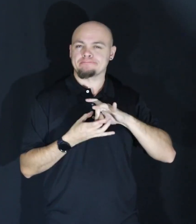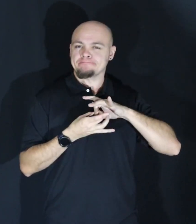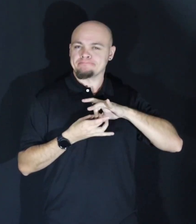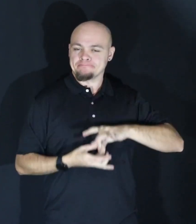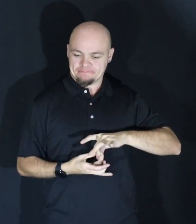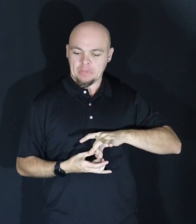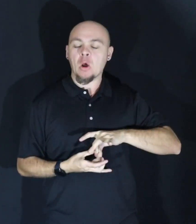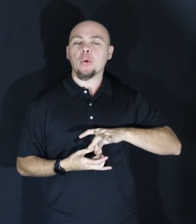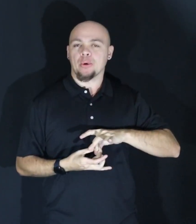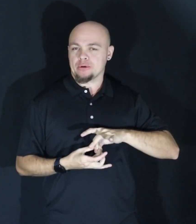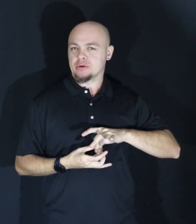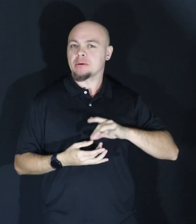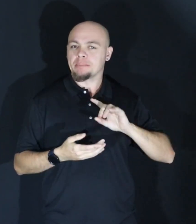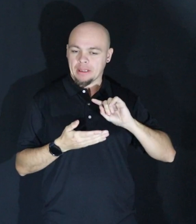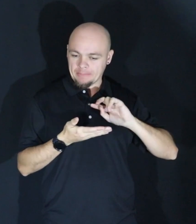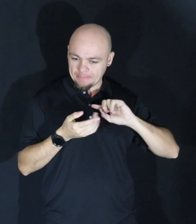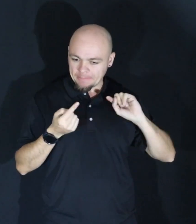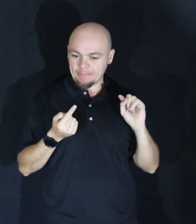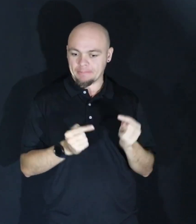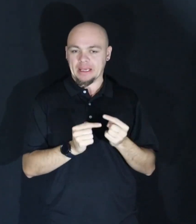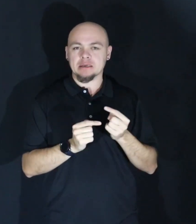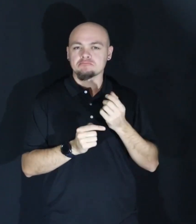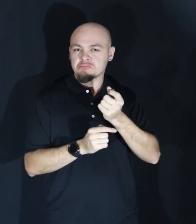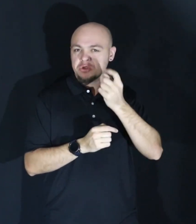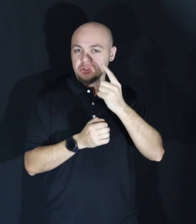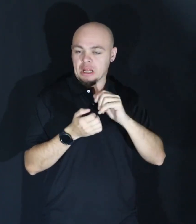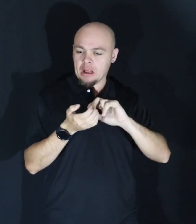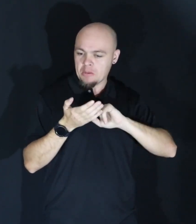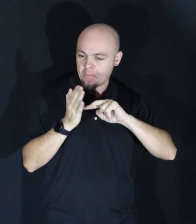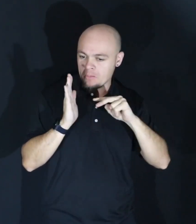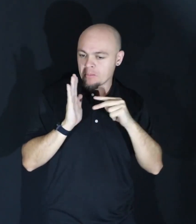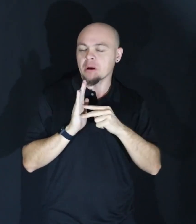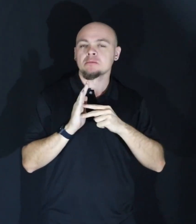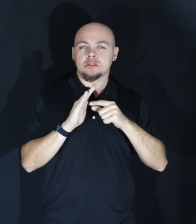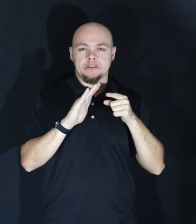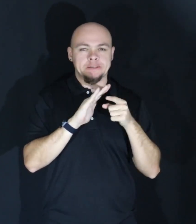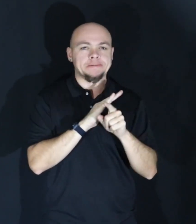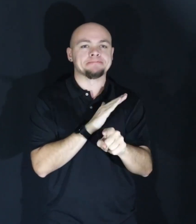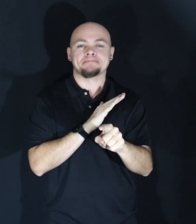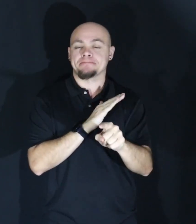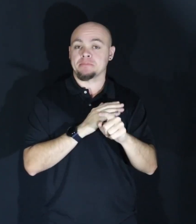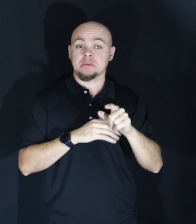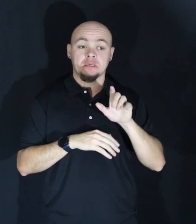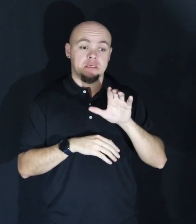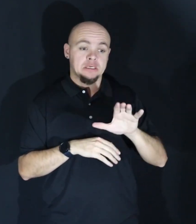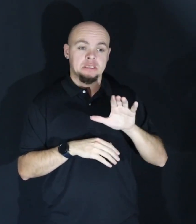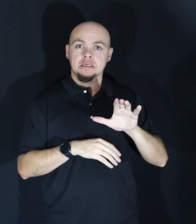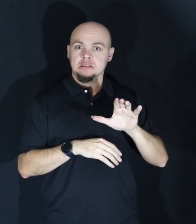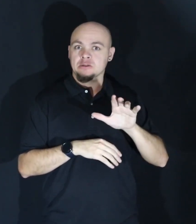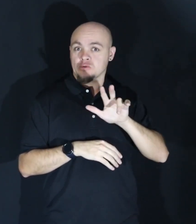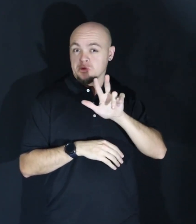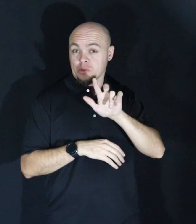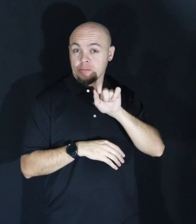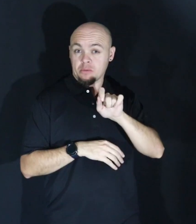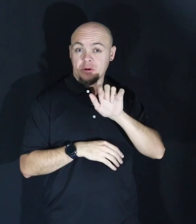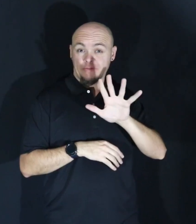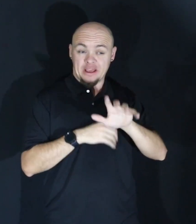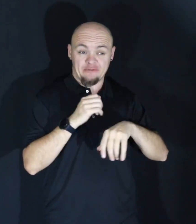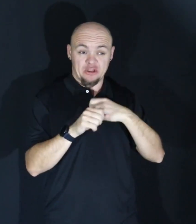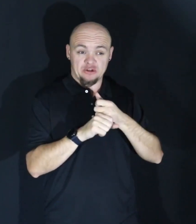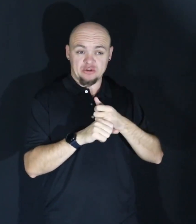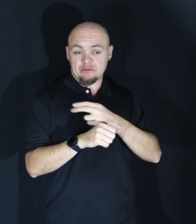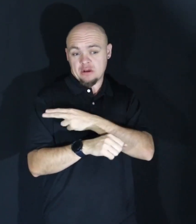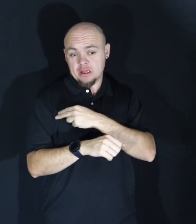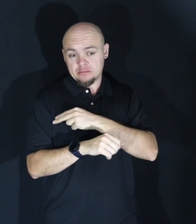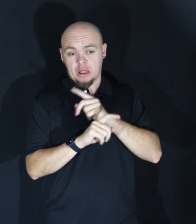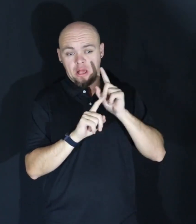my pain with purpose and perspective. And as his health gradually improved over 3.5 years of being in and out of hospital,